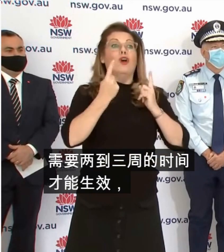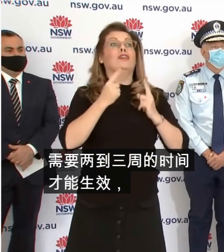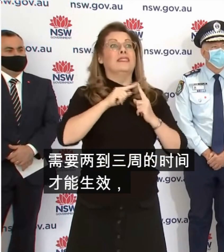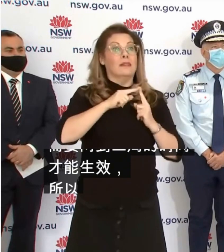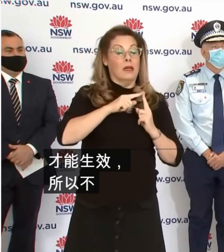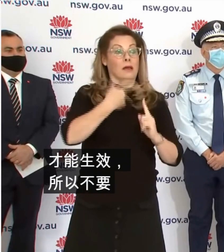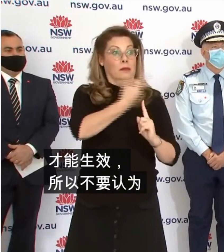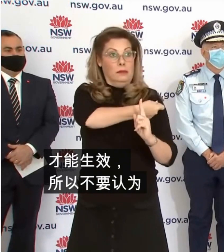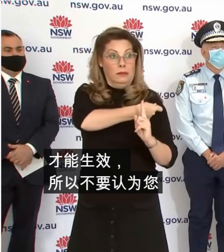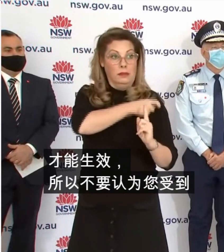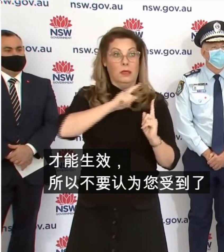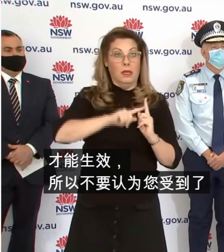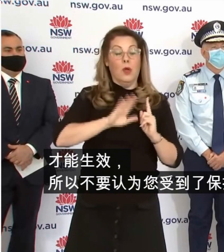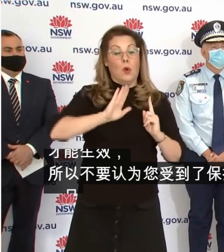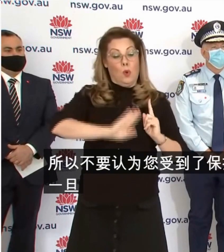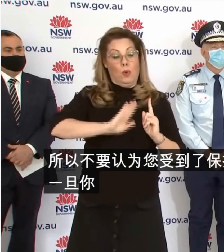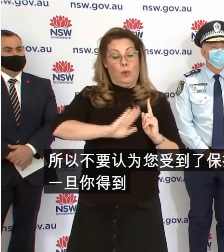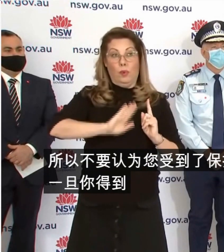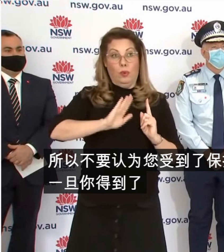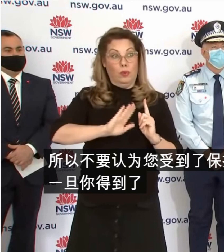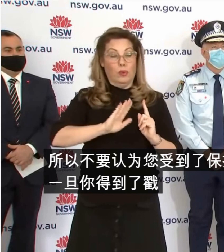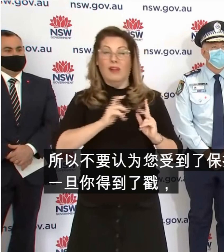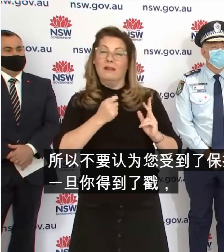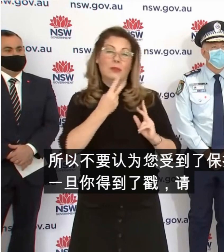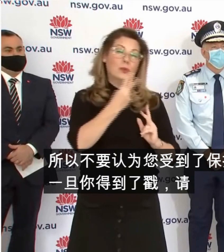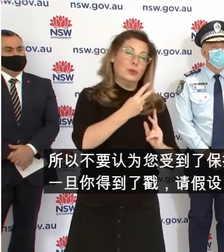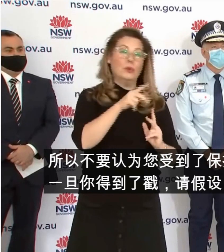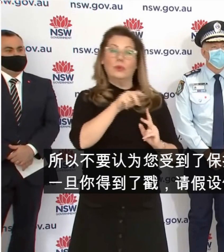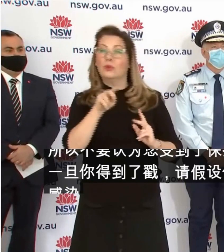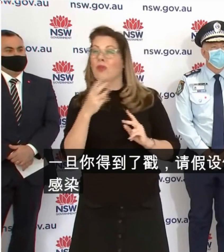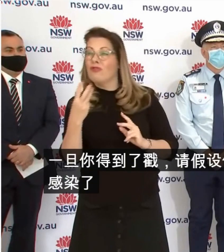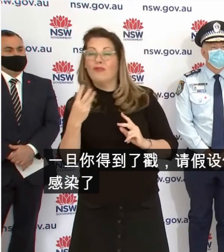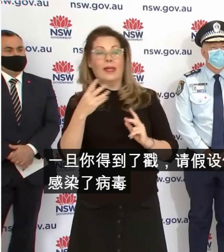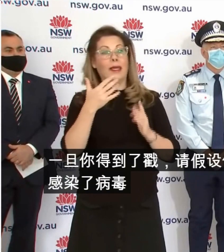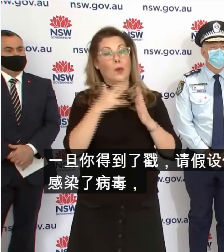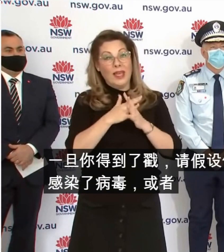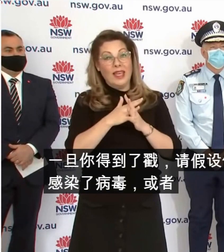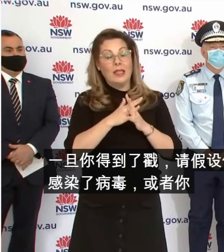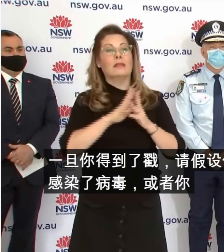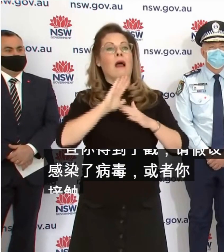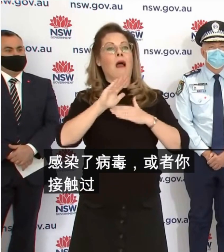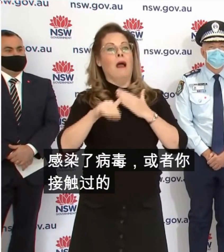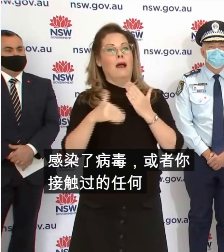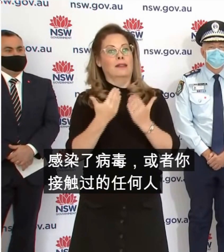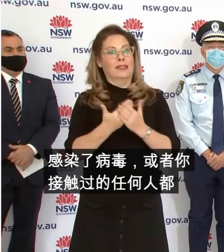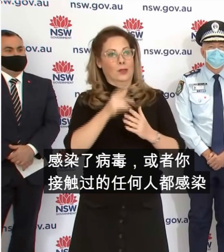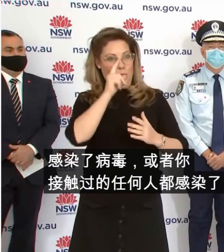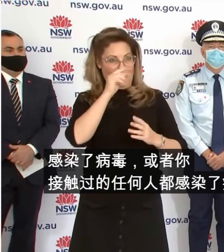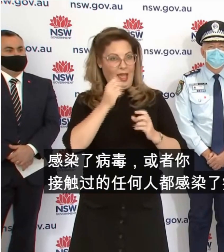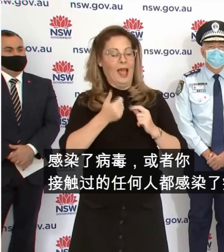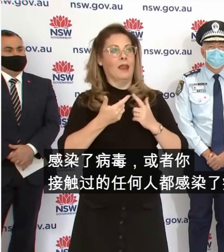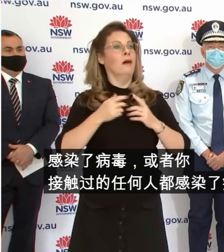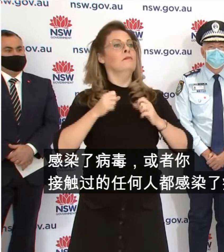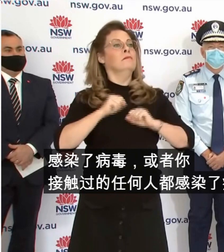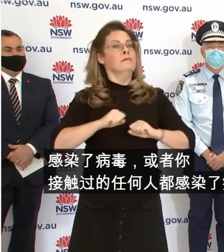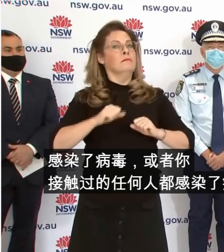effect. So don't assume you're protected as soon as you get the jab. Please assume you have the virus or anybody you come into contact with has the virus, and